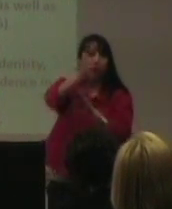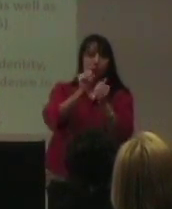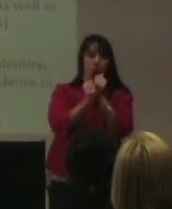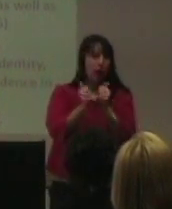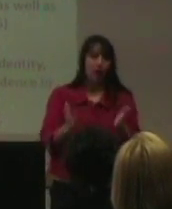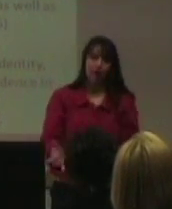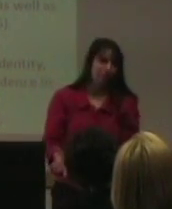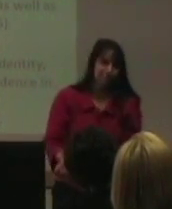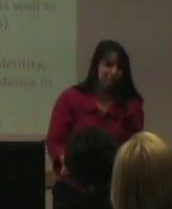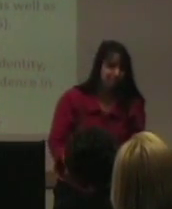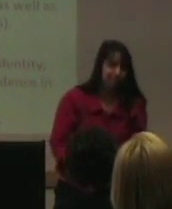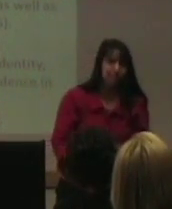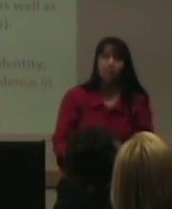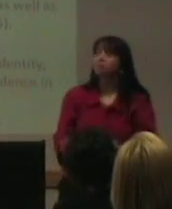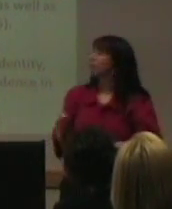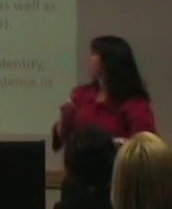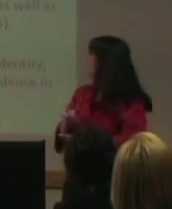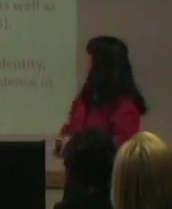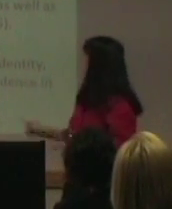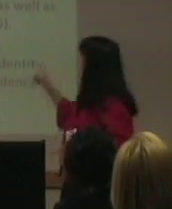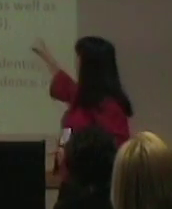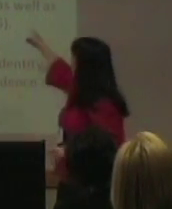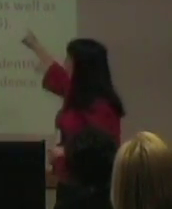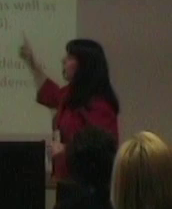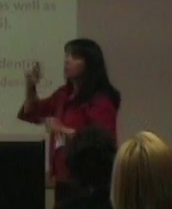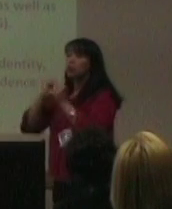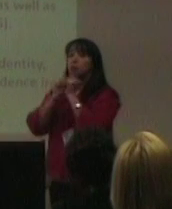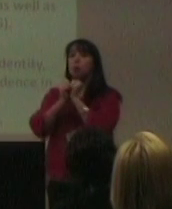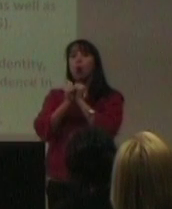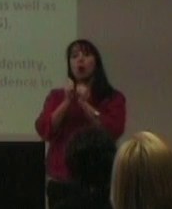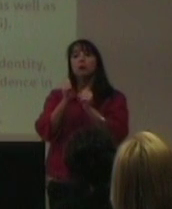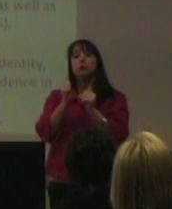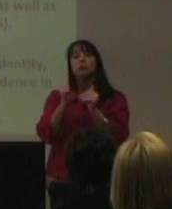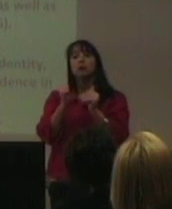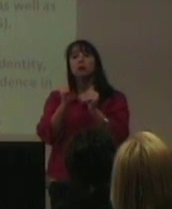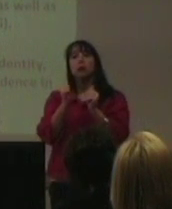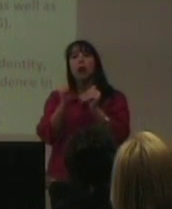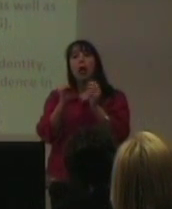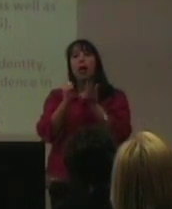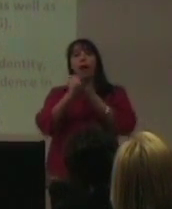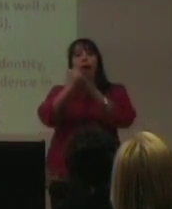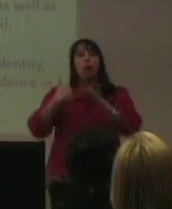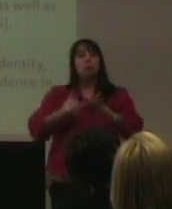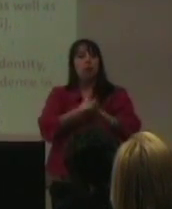Most of us, including me, don't become professional athletes.